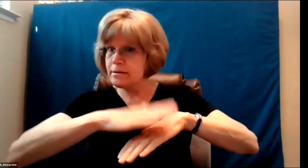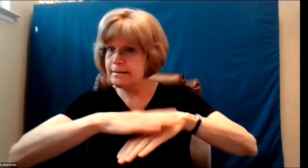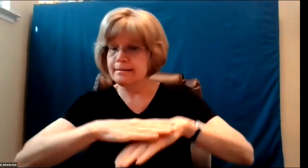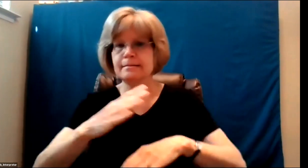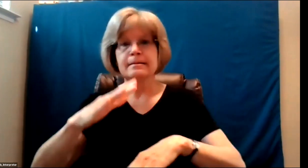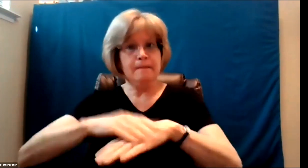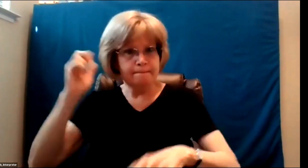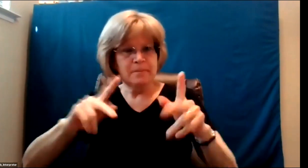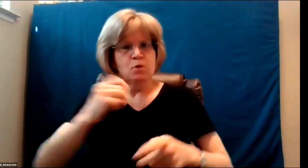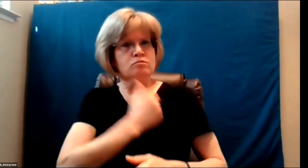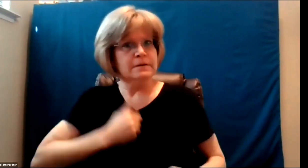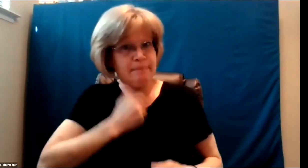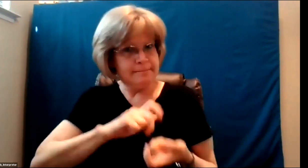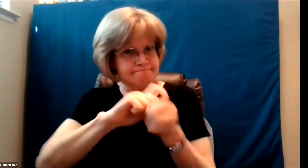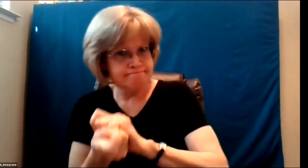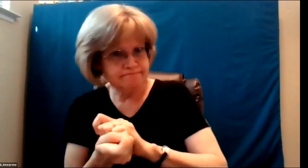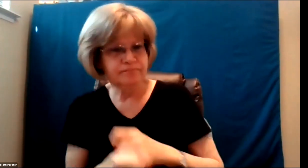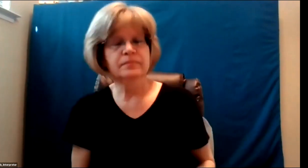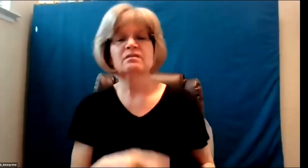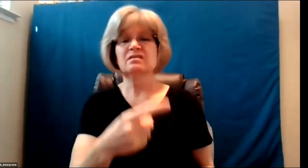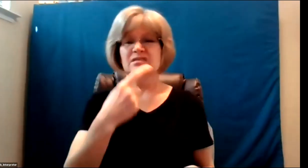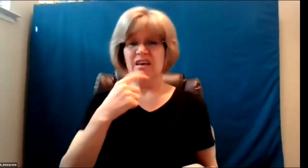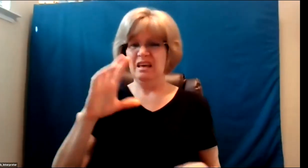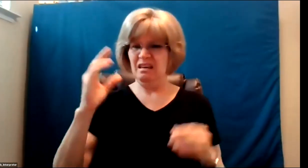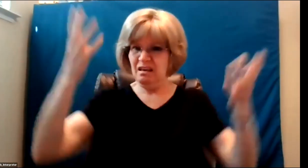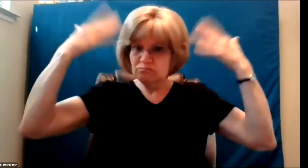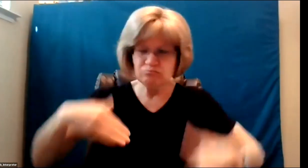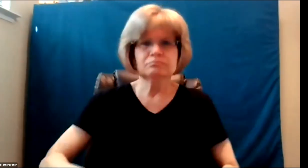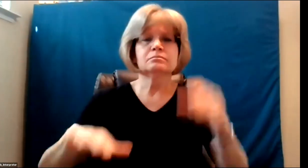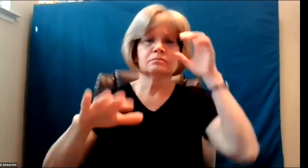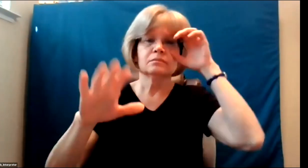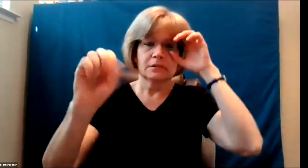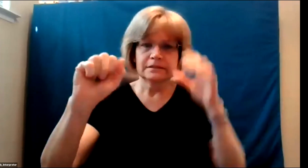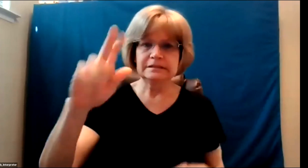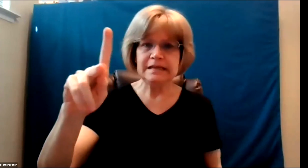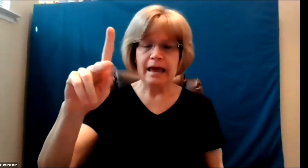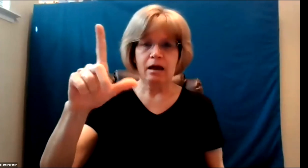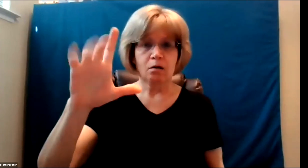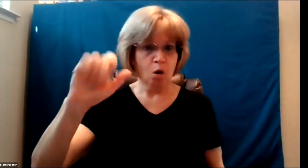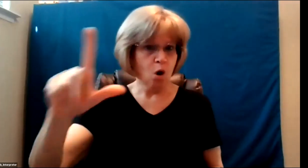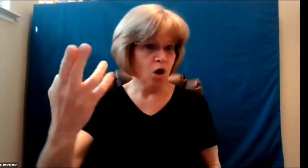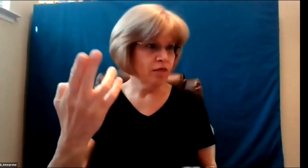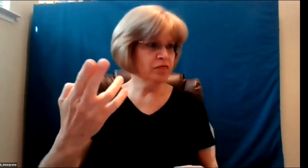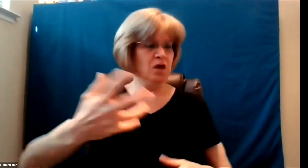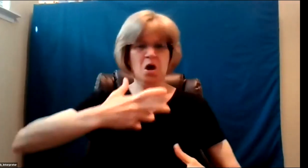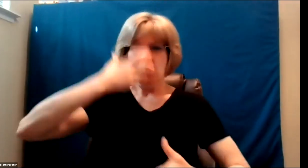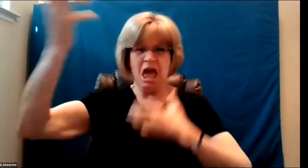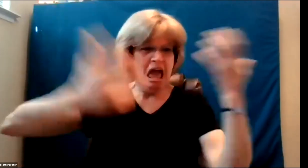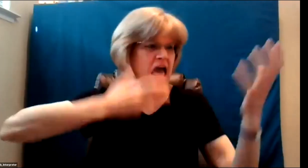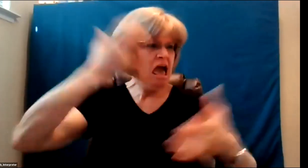to repent. Put on sackcloth and lament, you priests. Wail, you ministers of the